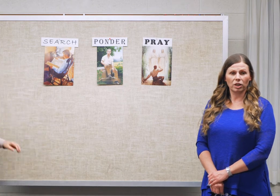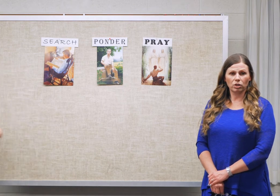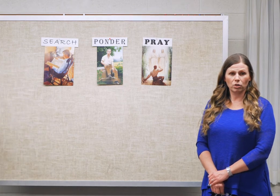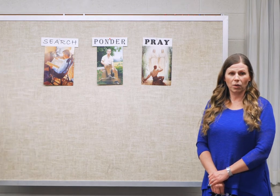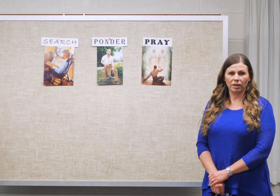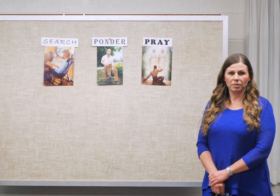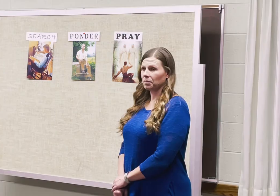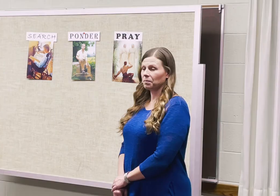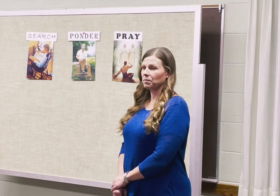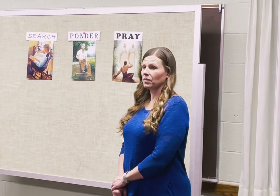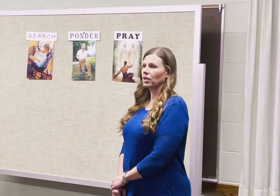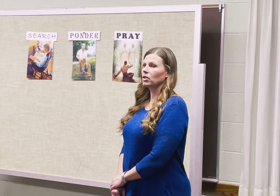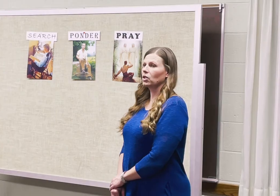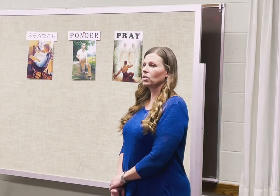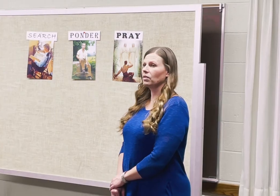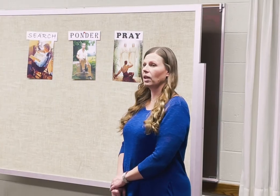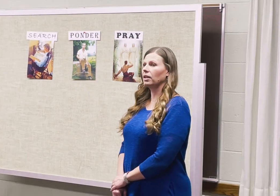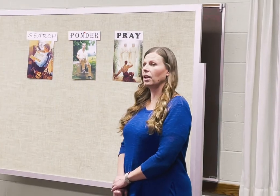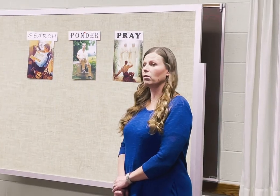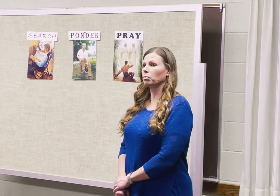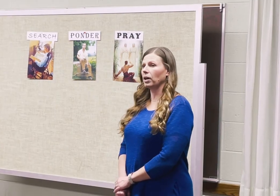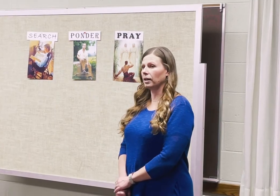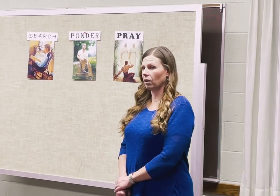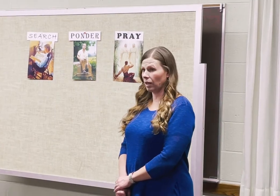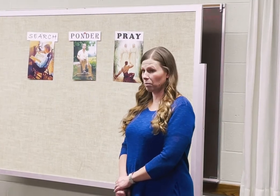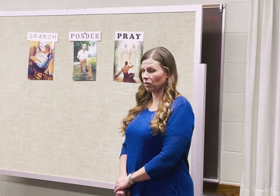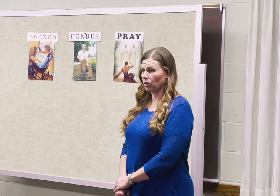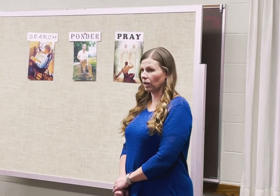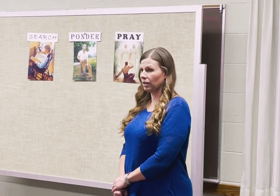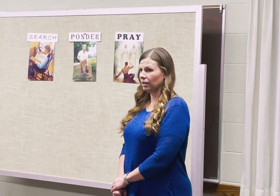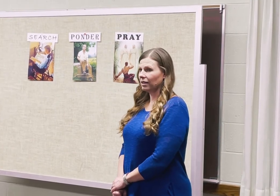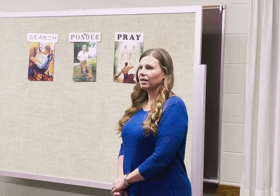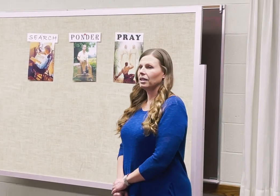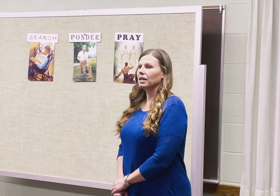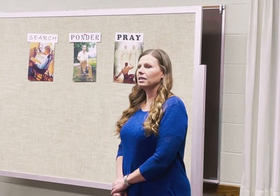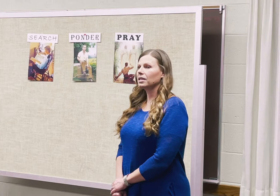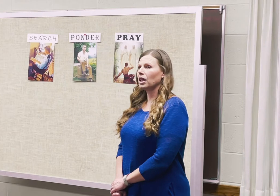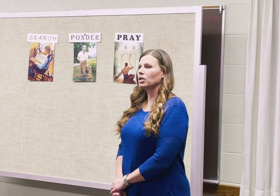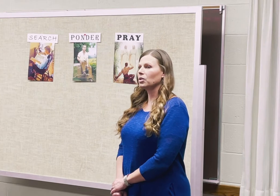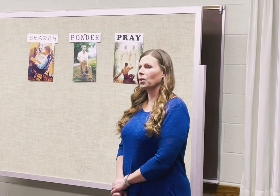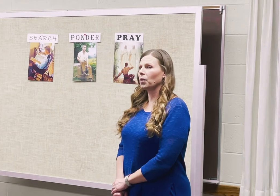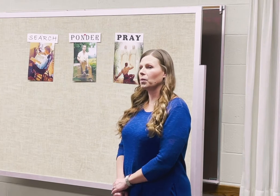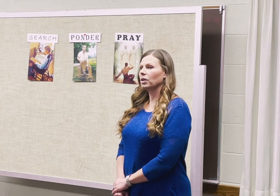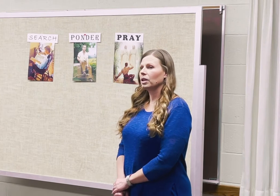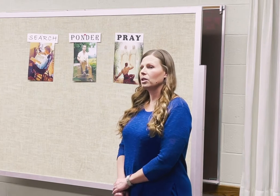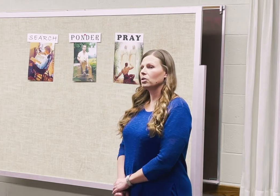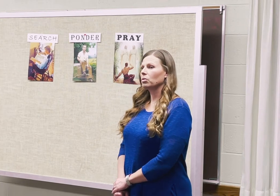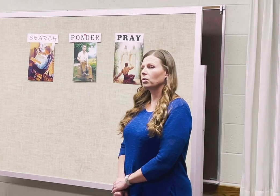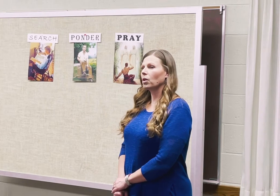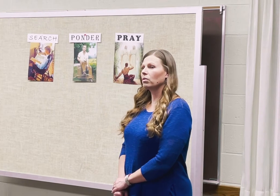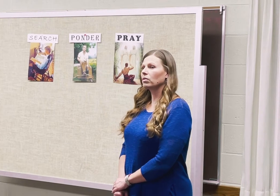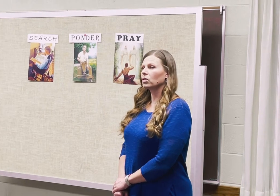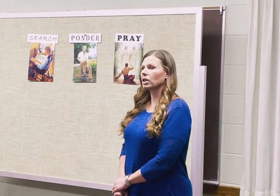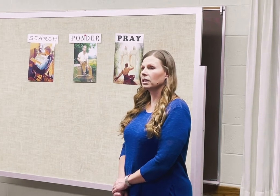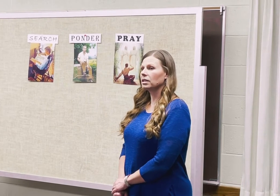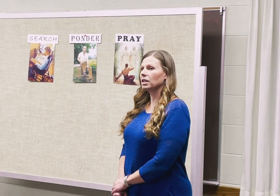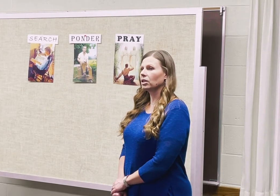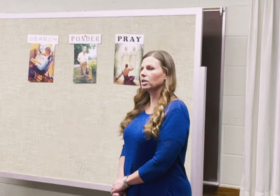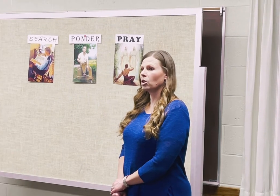should join. Joseph had never prayed out loud before. He decided to go to a grove of trees near his home